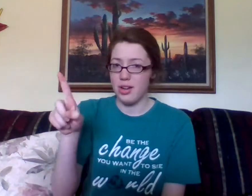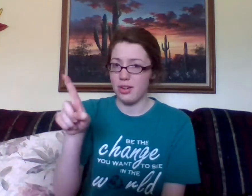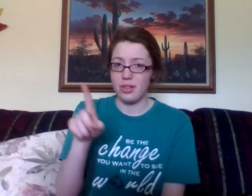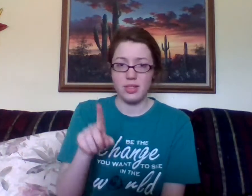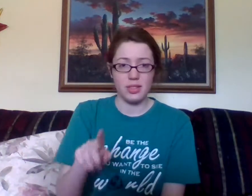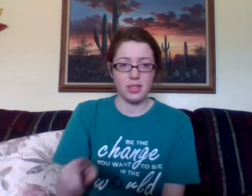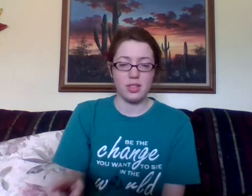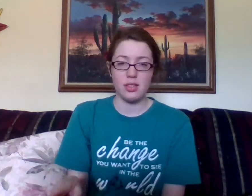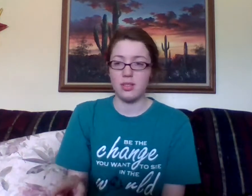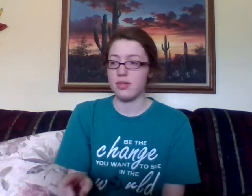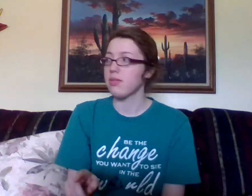or